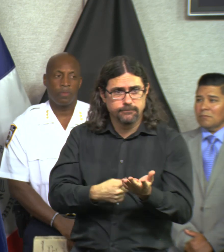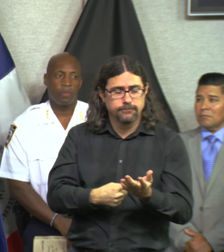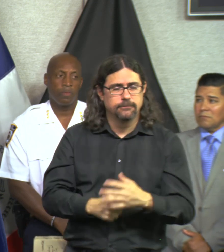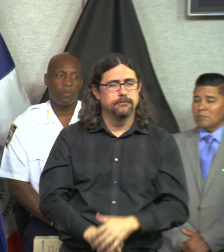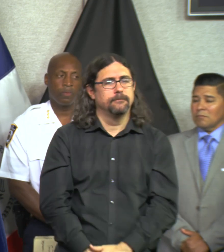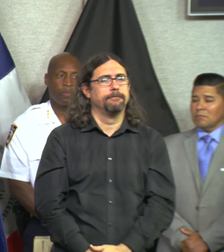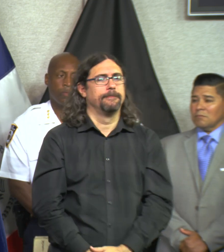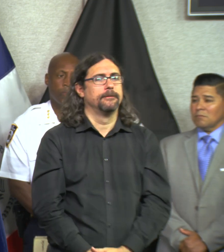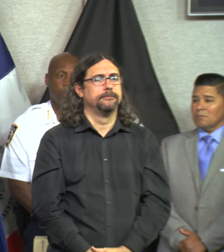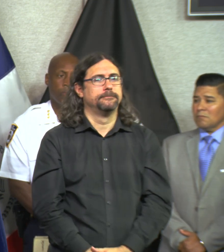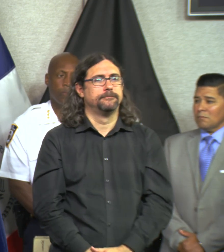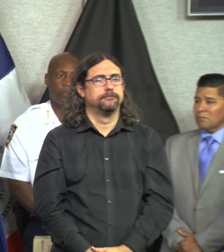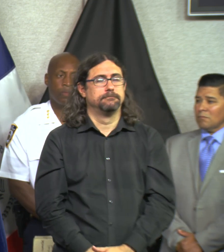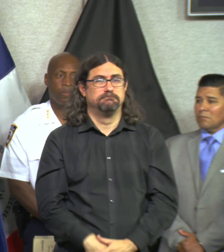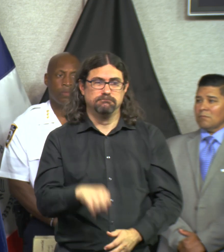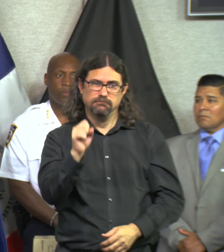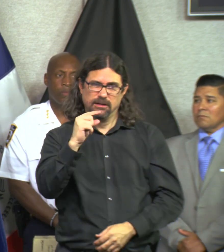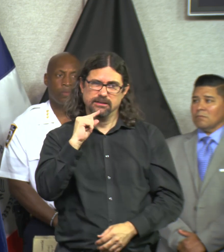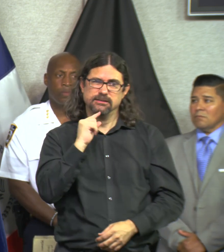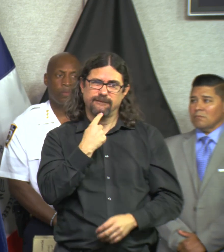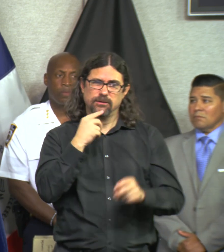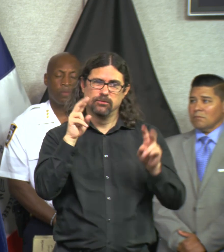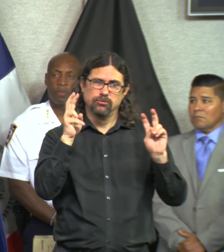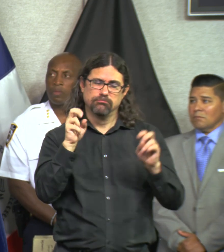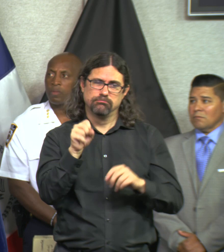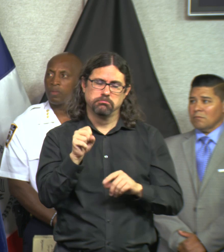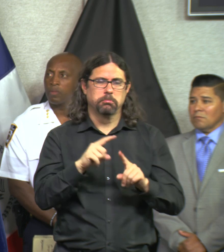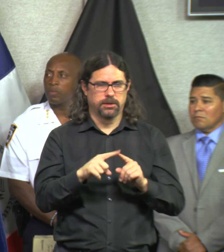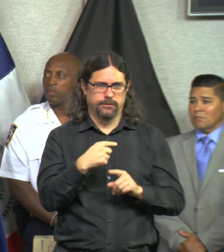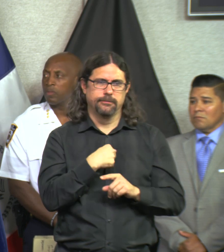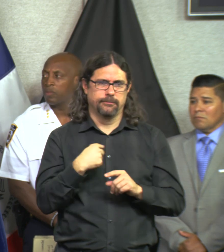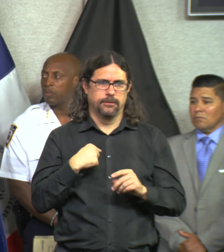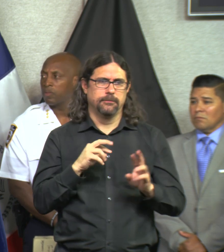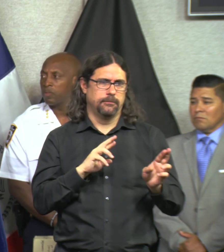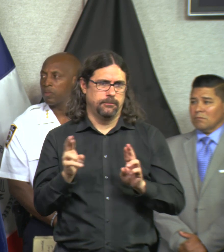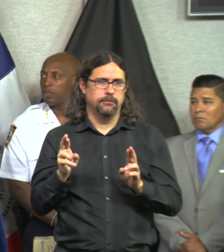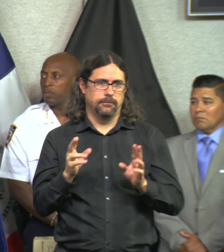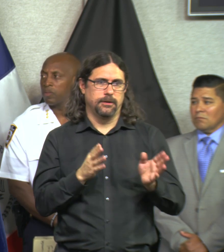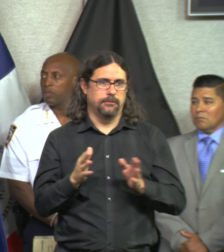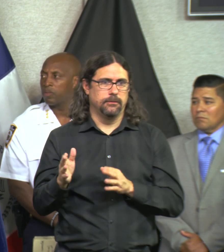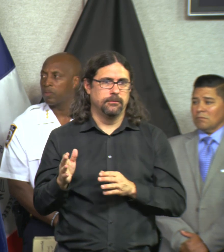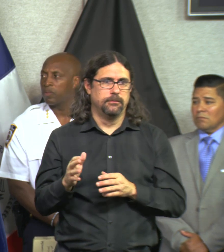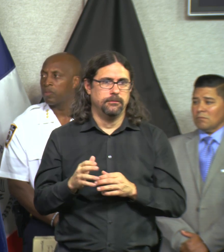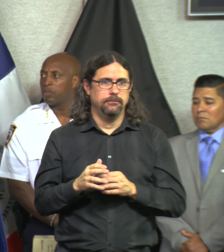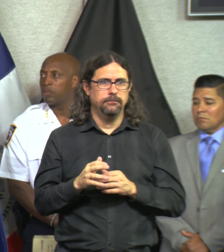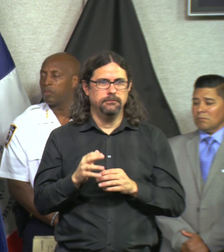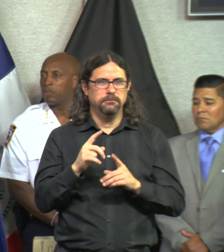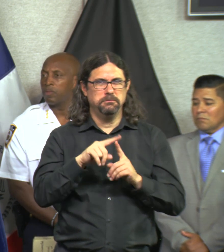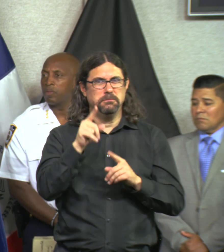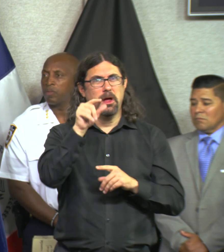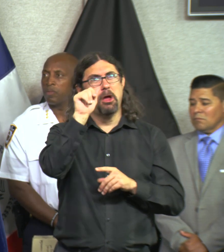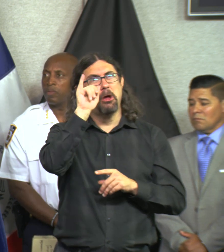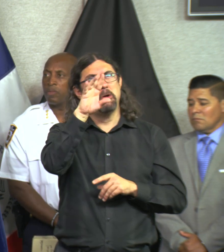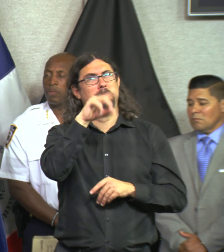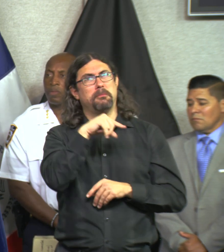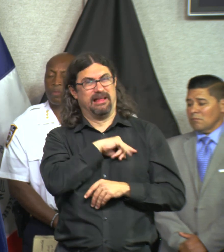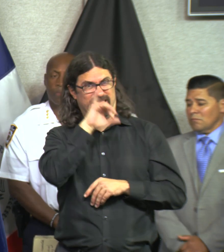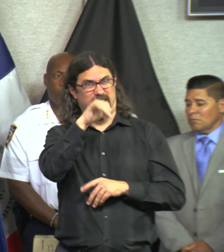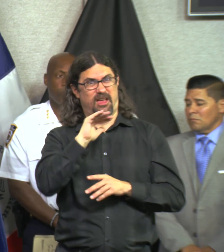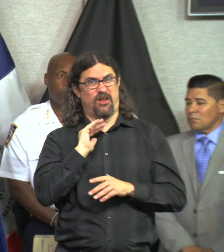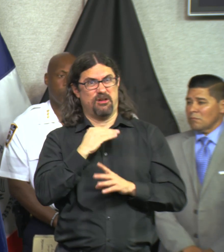our preparations in the last few days, that has not been one of the topics that we have been focused on. Obviously, there's a number of other areas we have